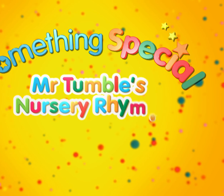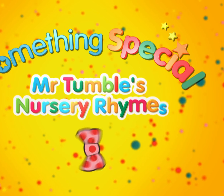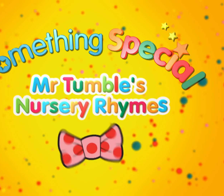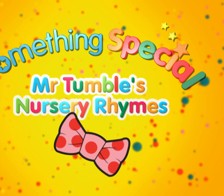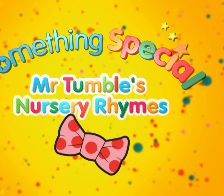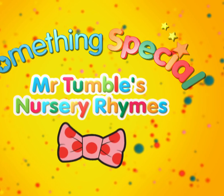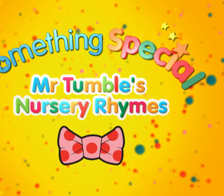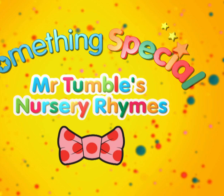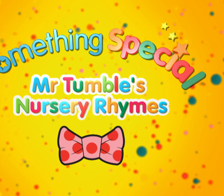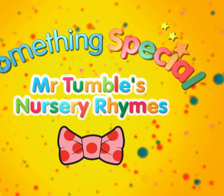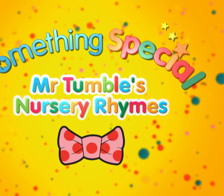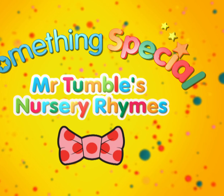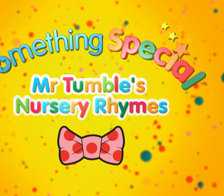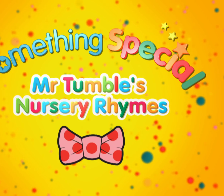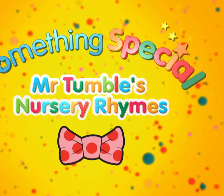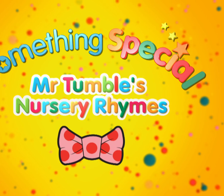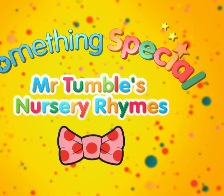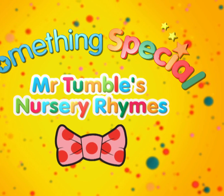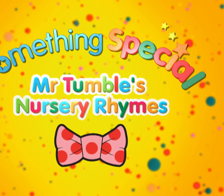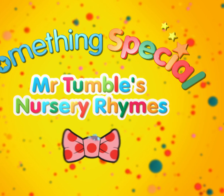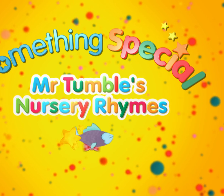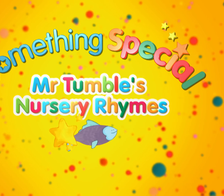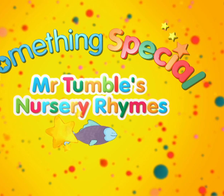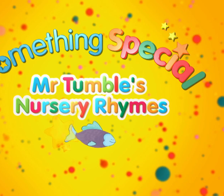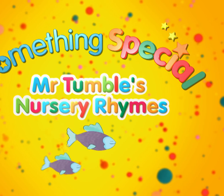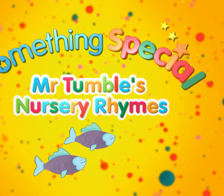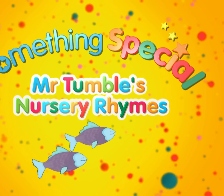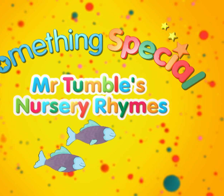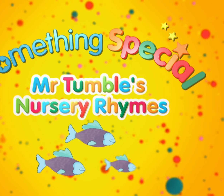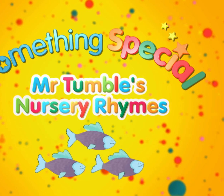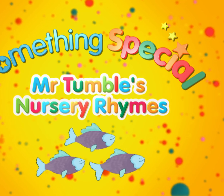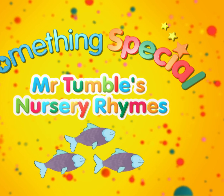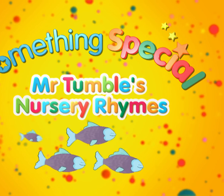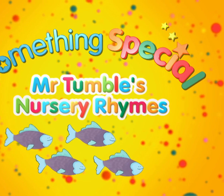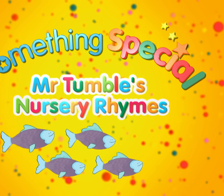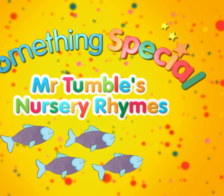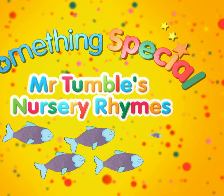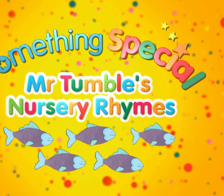Mr Tumble's Nursery Rhymes. Let's count together.